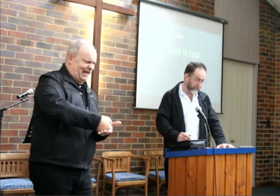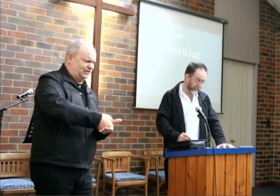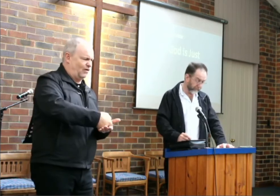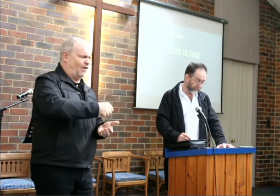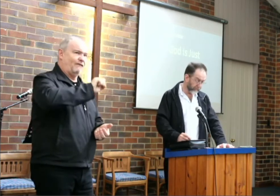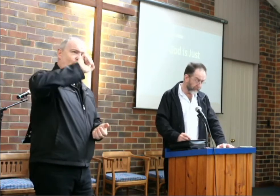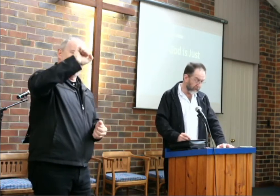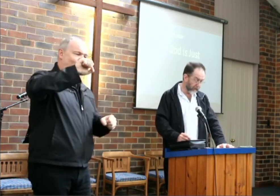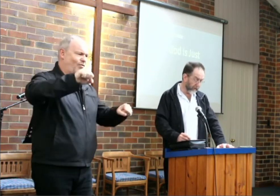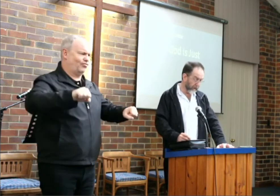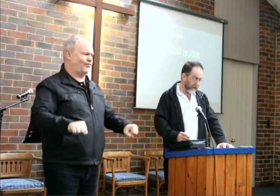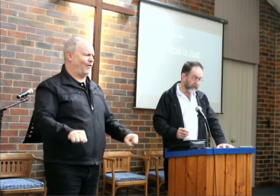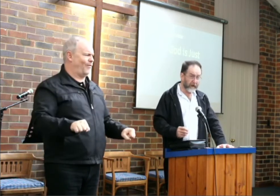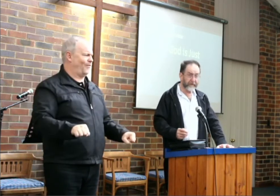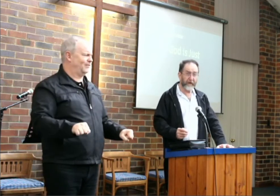throne.